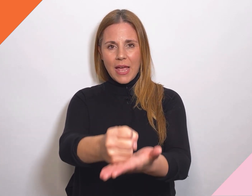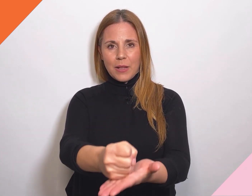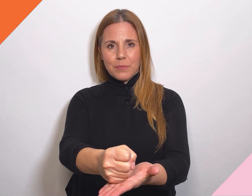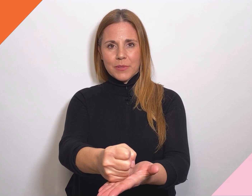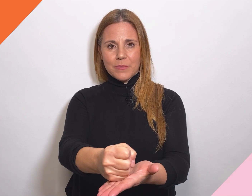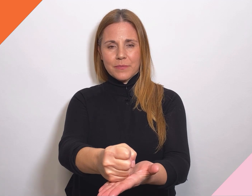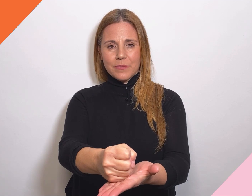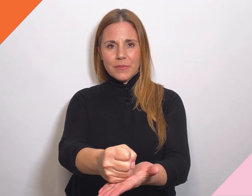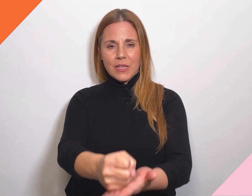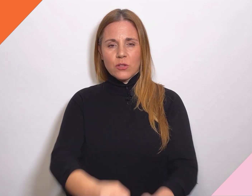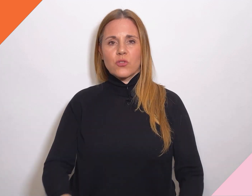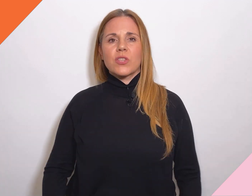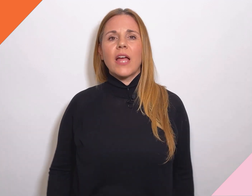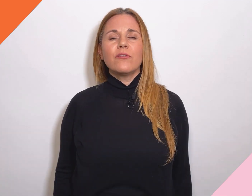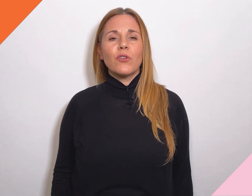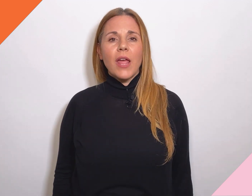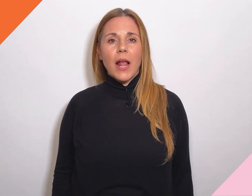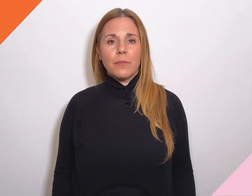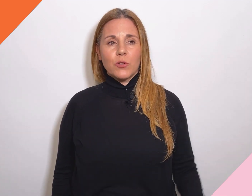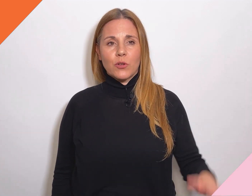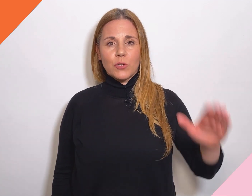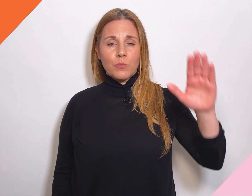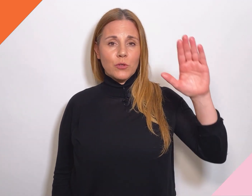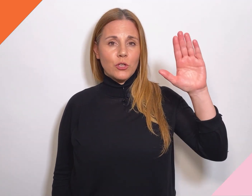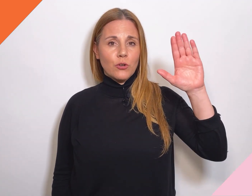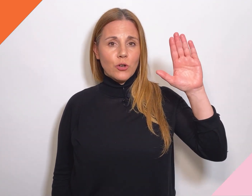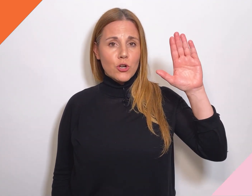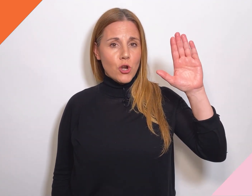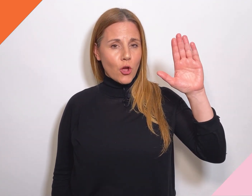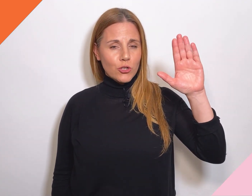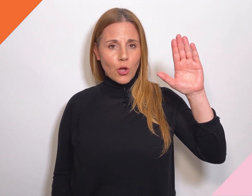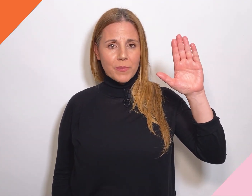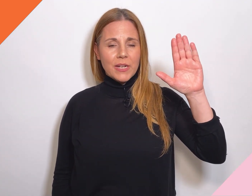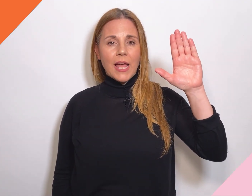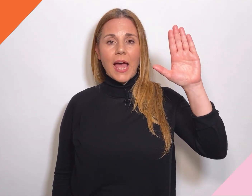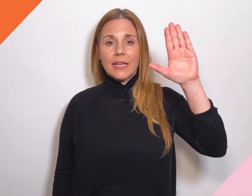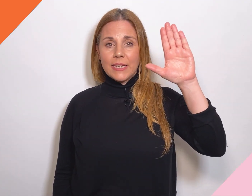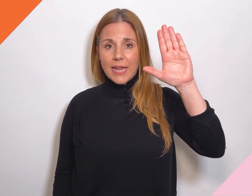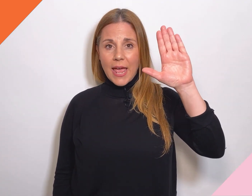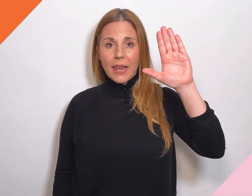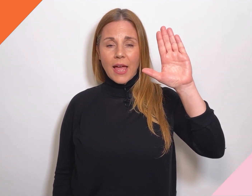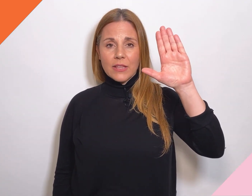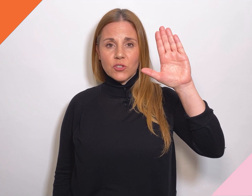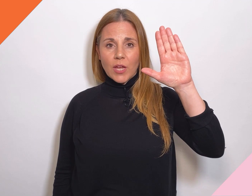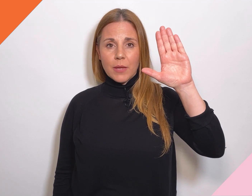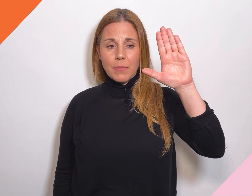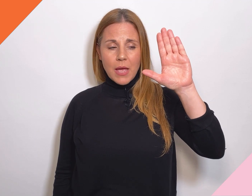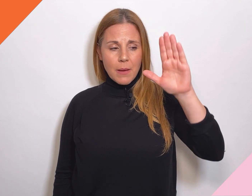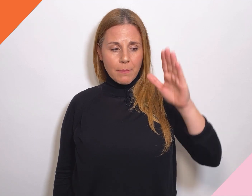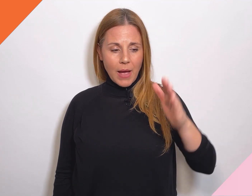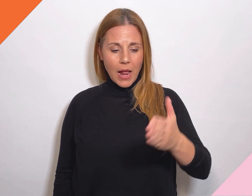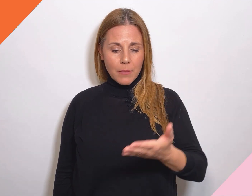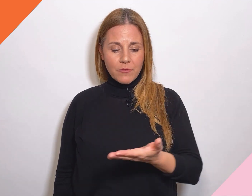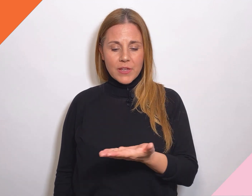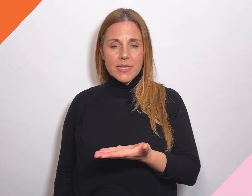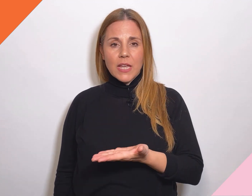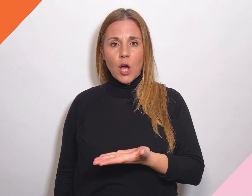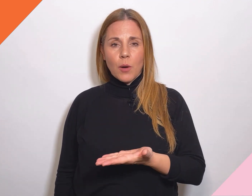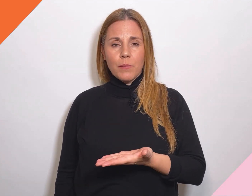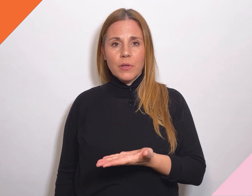help. To sign for help, you're going to put your non-dominant hand in L hand shape, palm facing up,